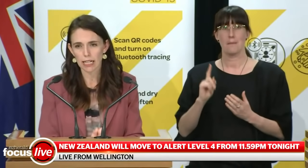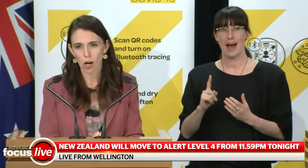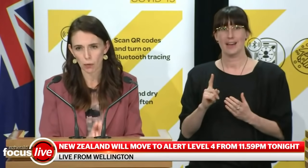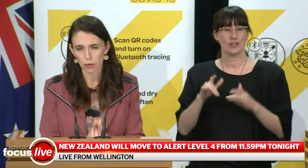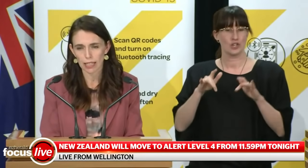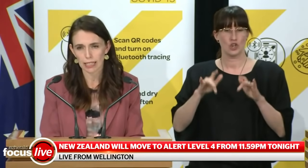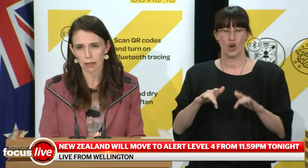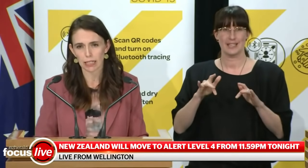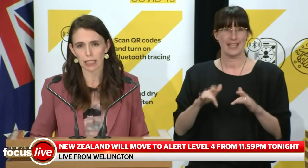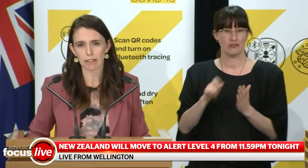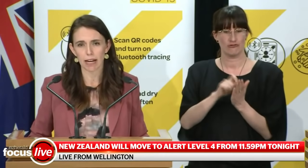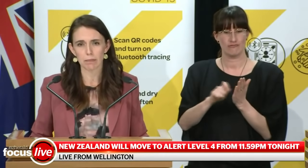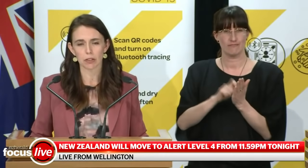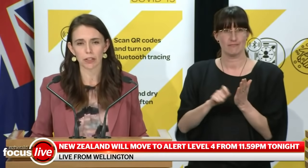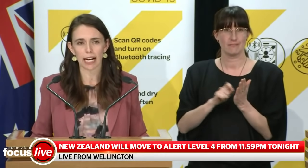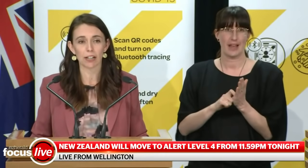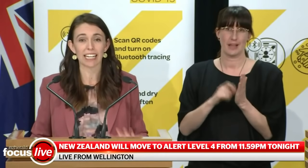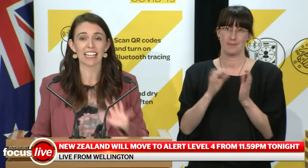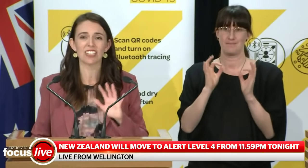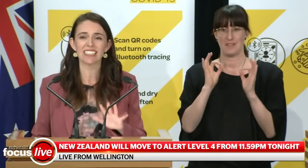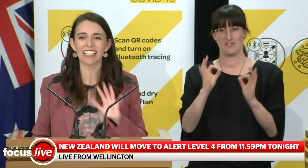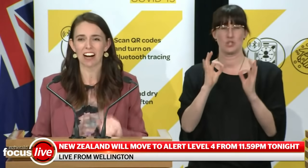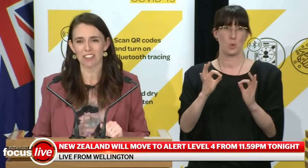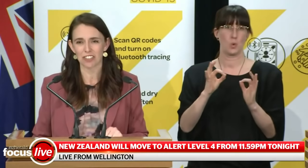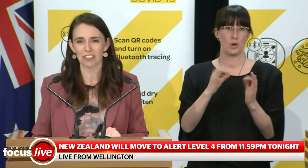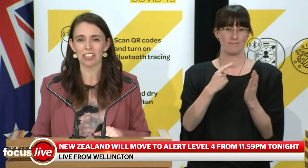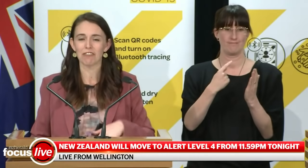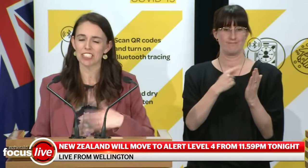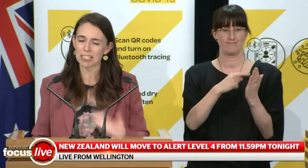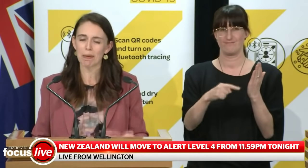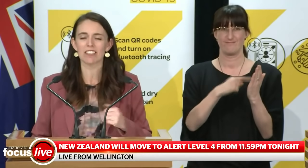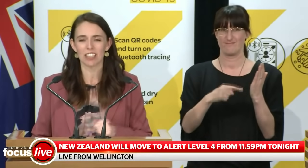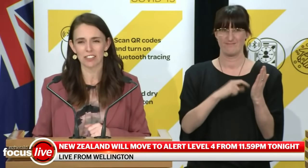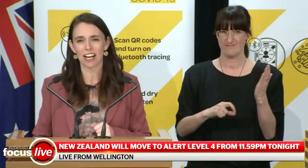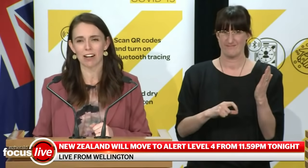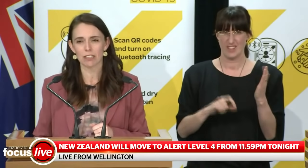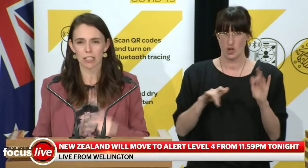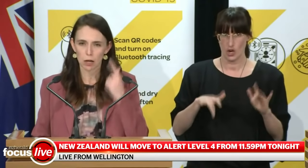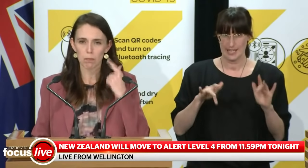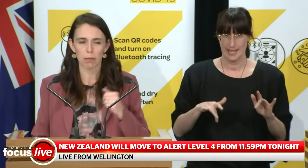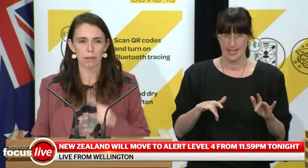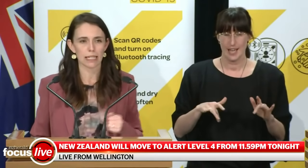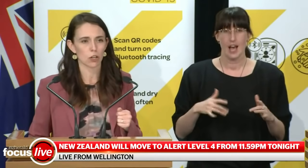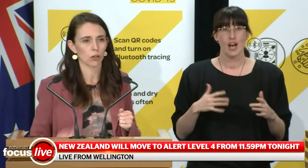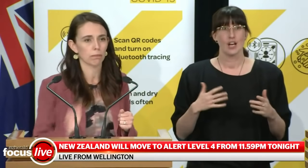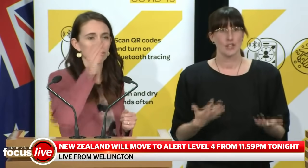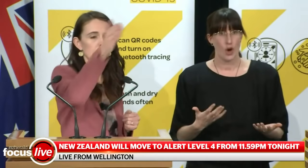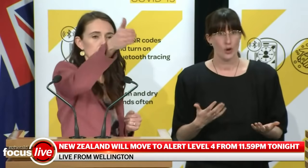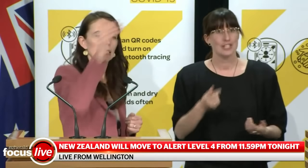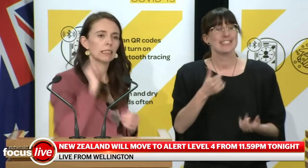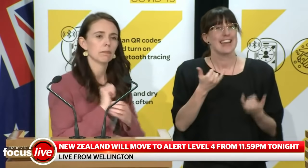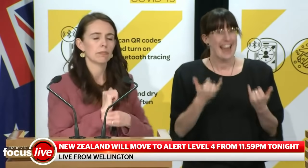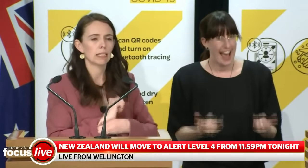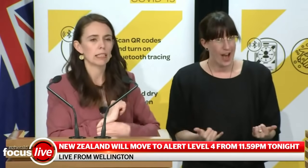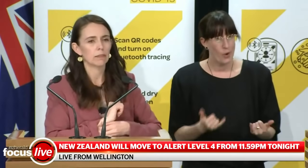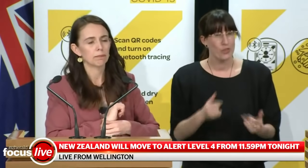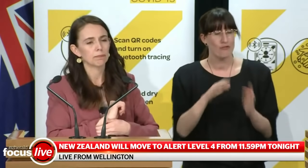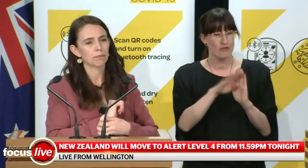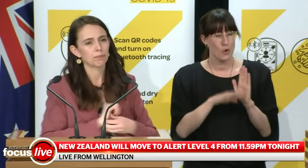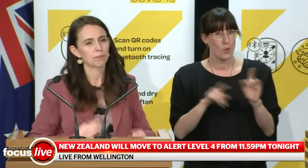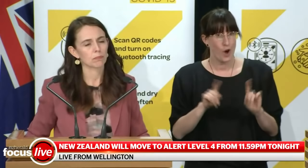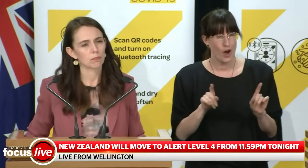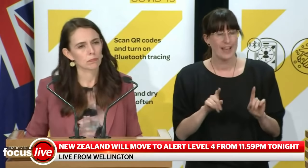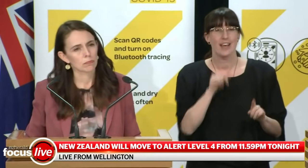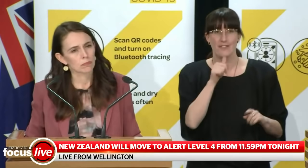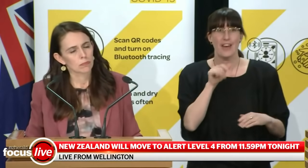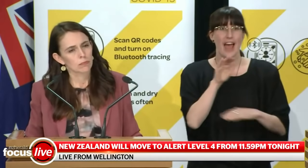detail of that. I would rather come down and give absolute clarity and just encourage you. If you step outside your house, pop a mask on. What